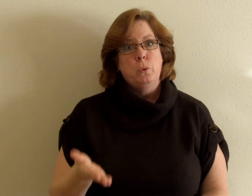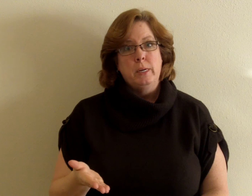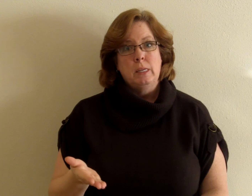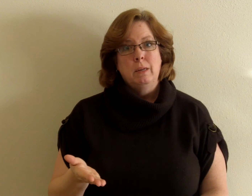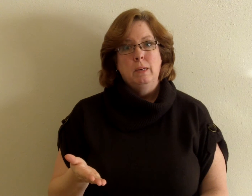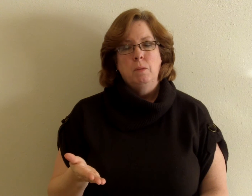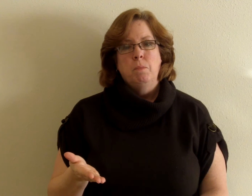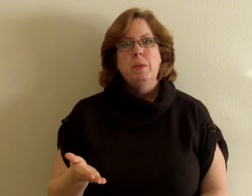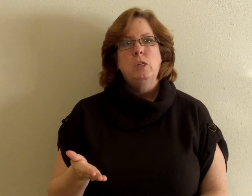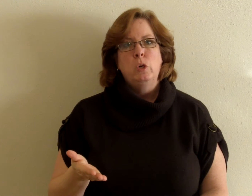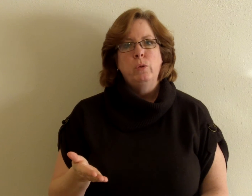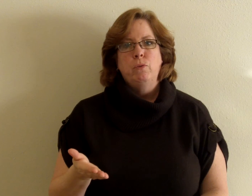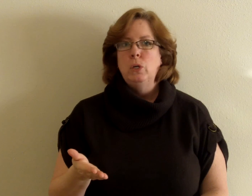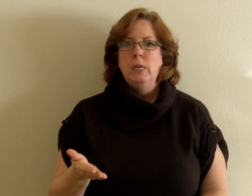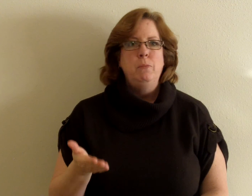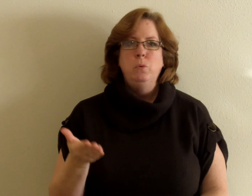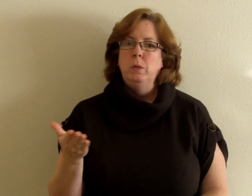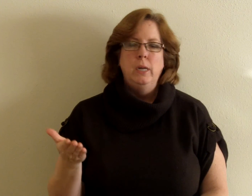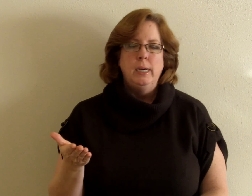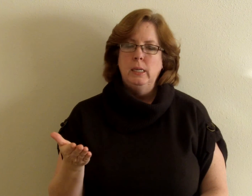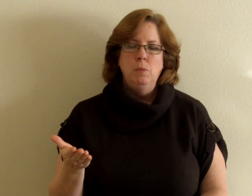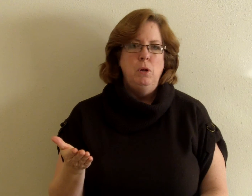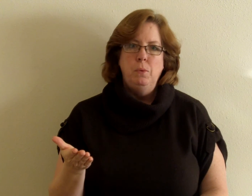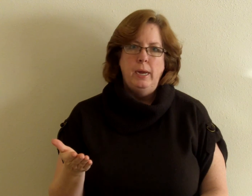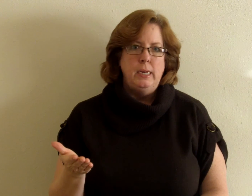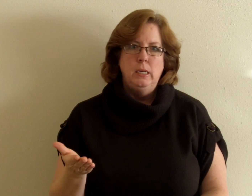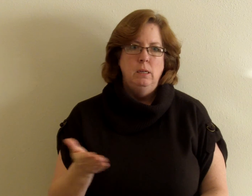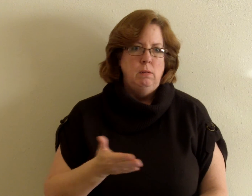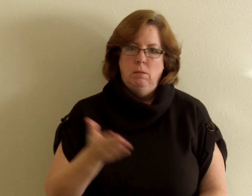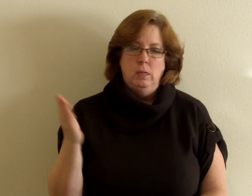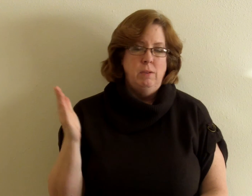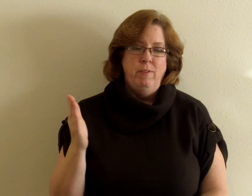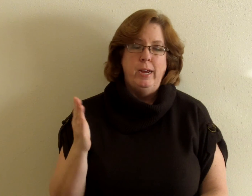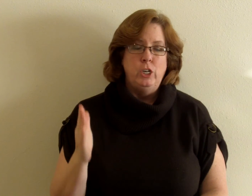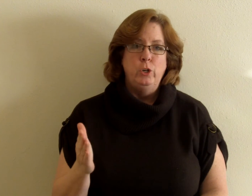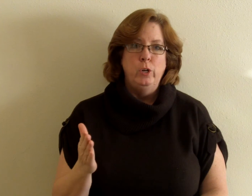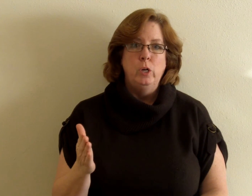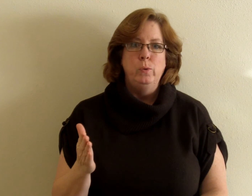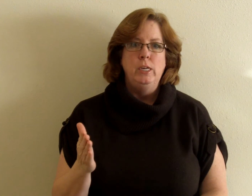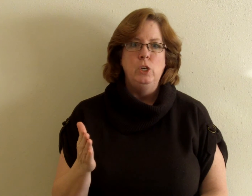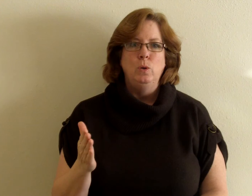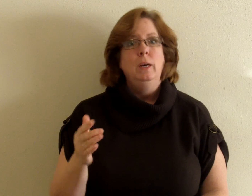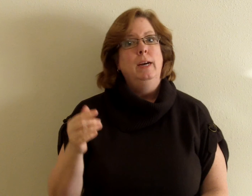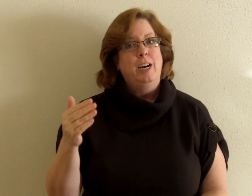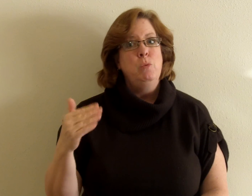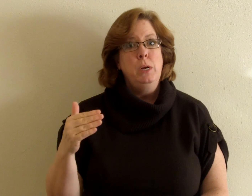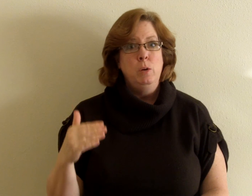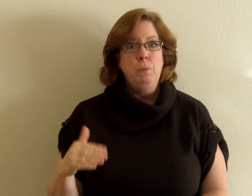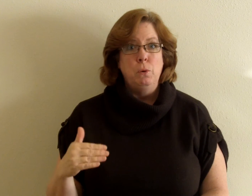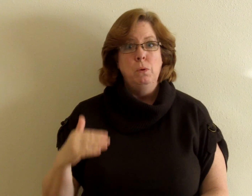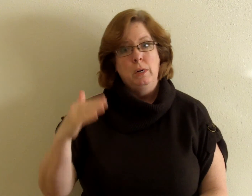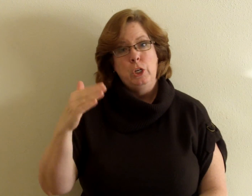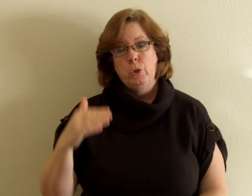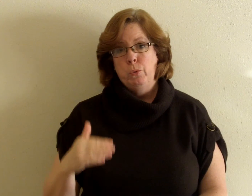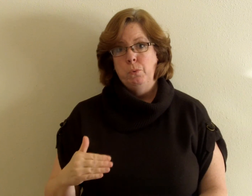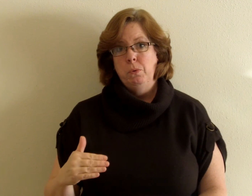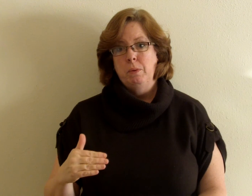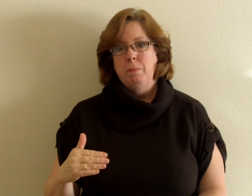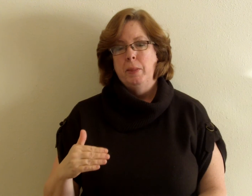quiz. So the first time you will not get them all right. It's a fact, you're not going to. I will help you as you go through them.